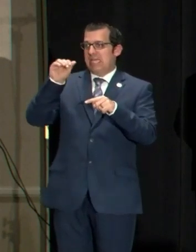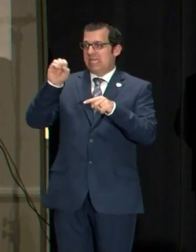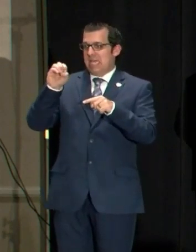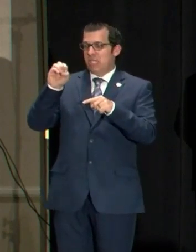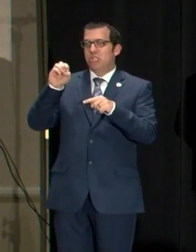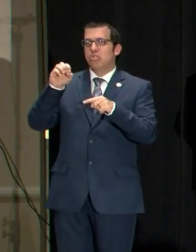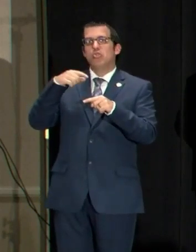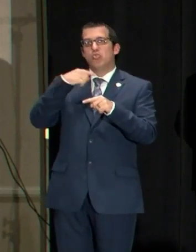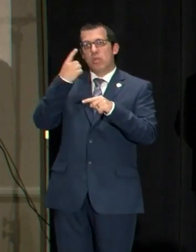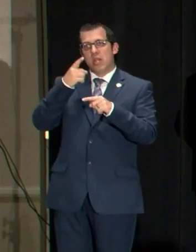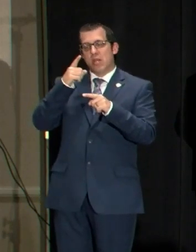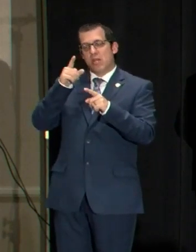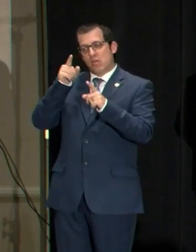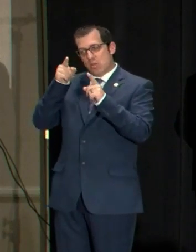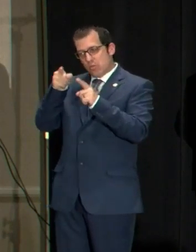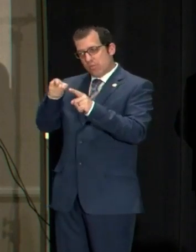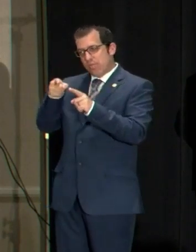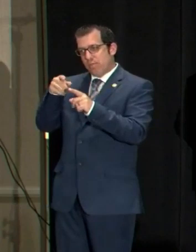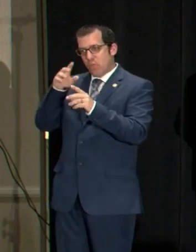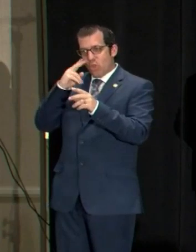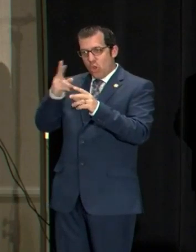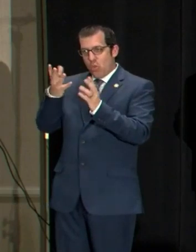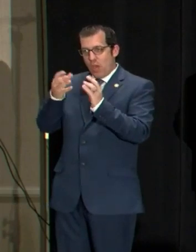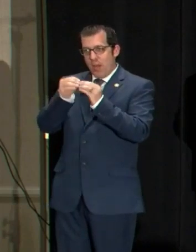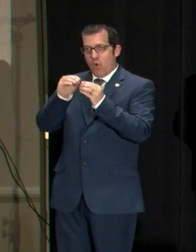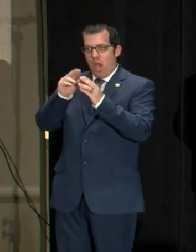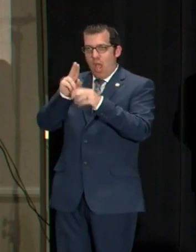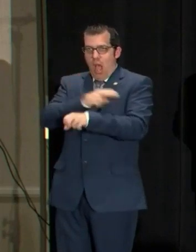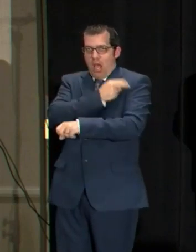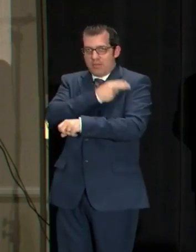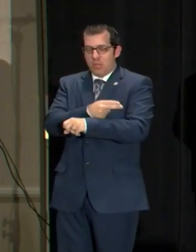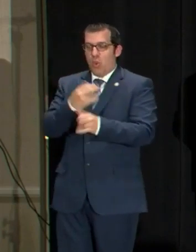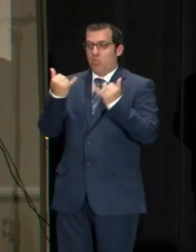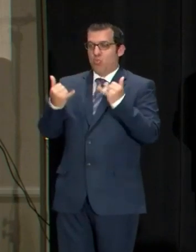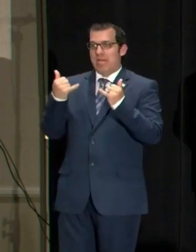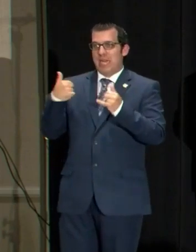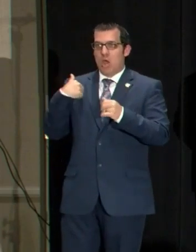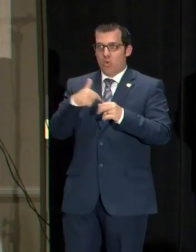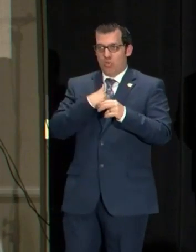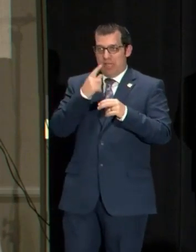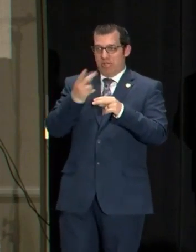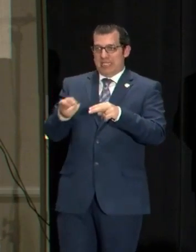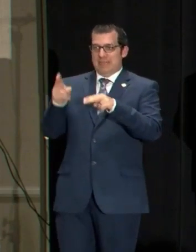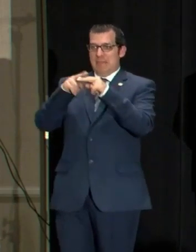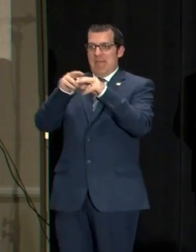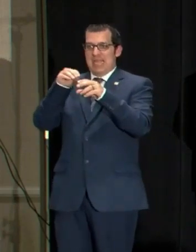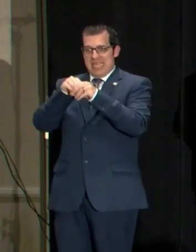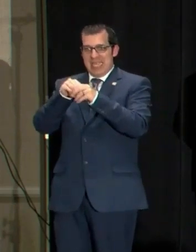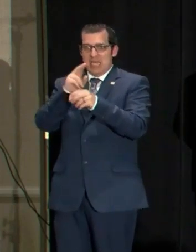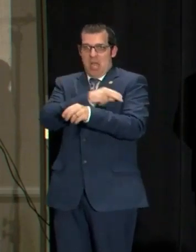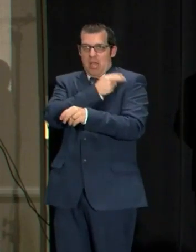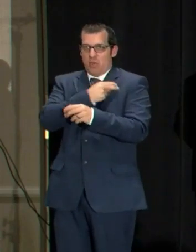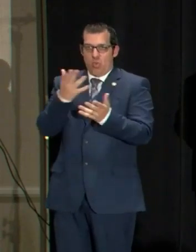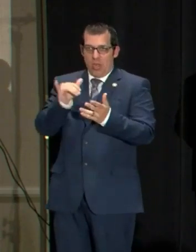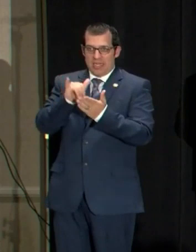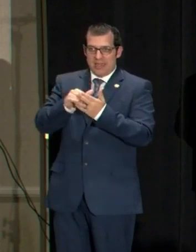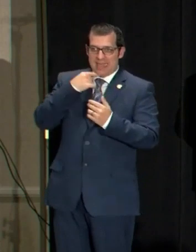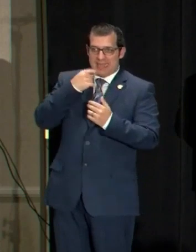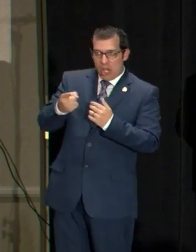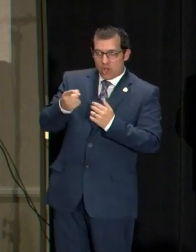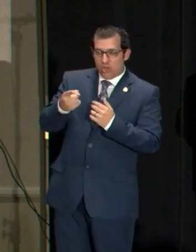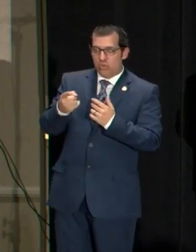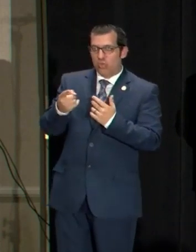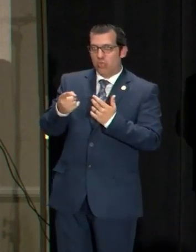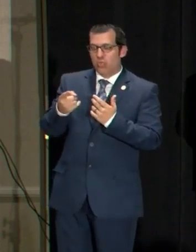at is hospitalizations. But now we're having a spike in hospitalizations. So what is that telling you? Is that telling